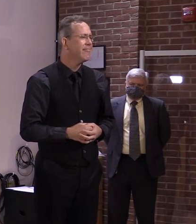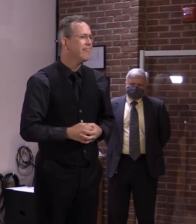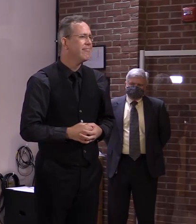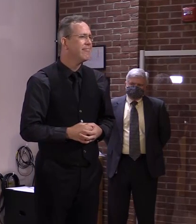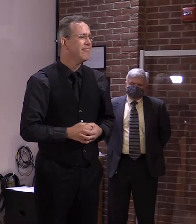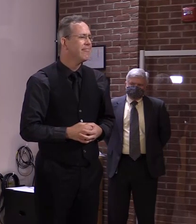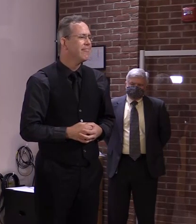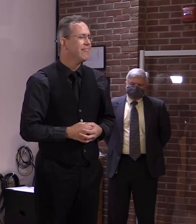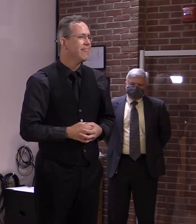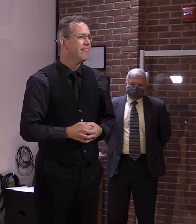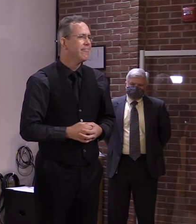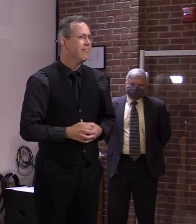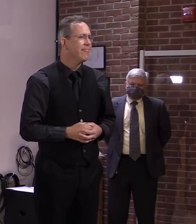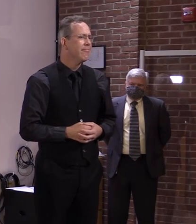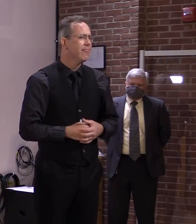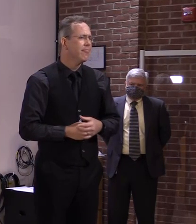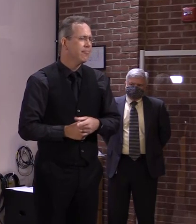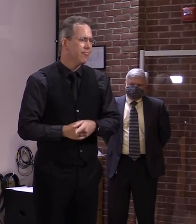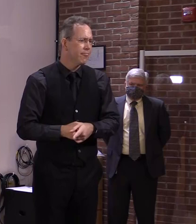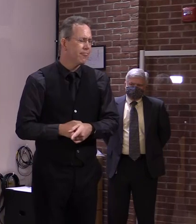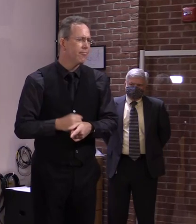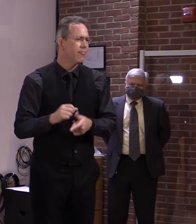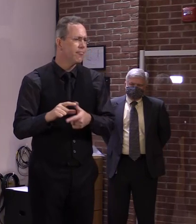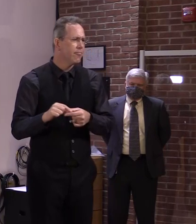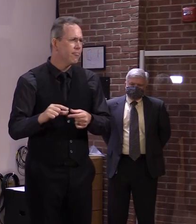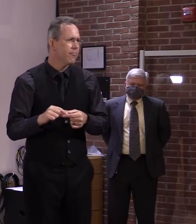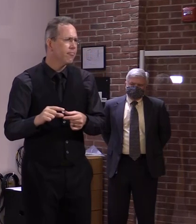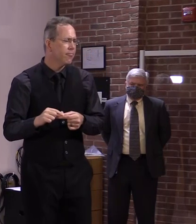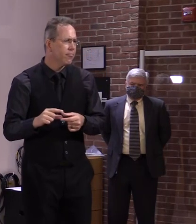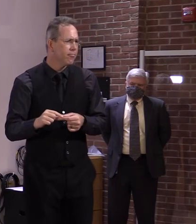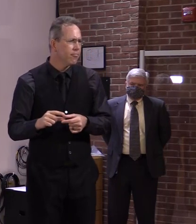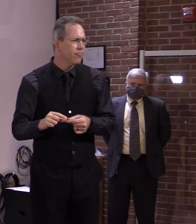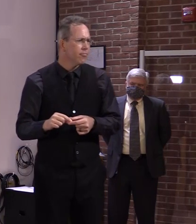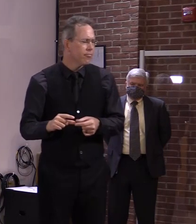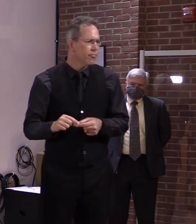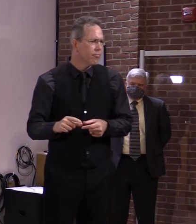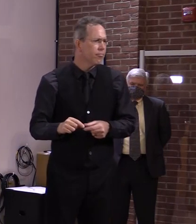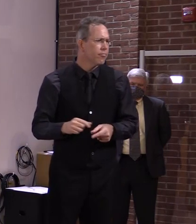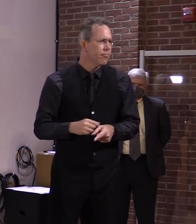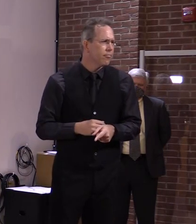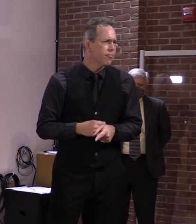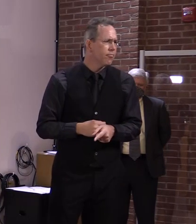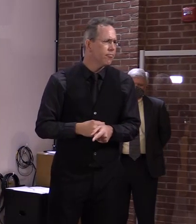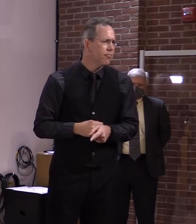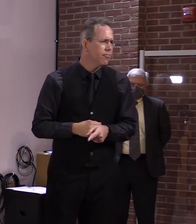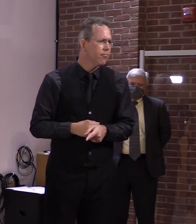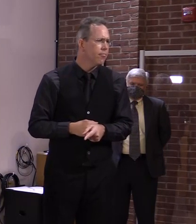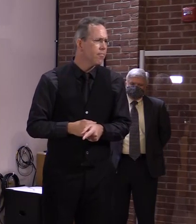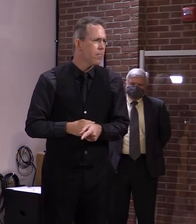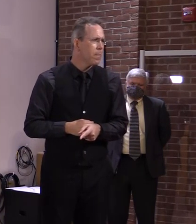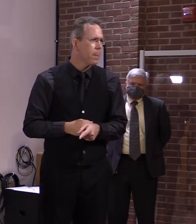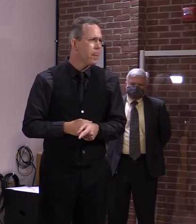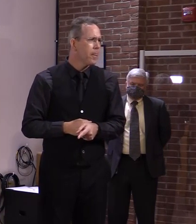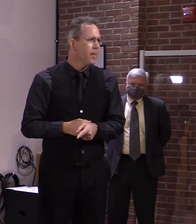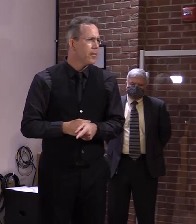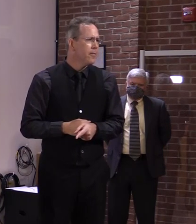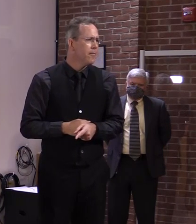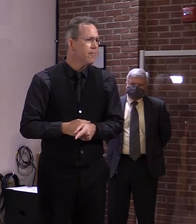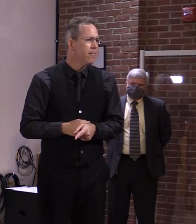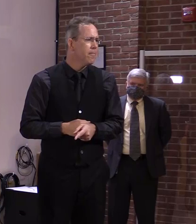Hi, Governor. I'm just curious if you're planning to sign H-225, a bill that would legalize the possession of small amounts